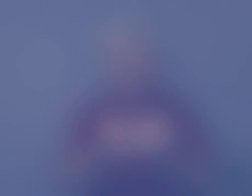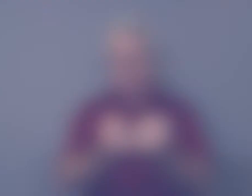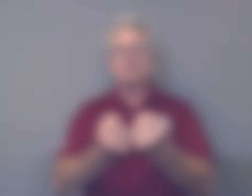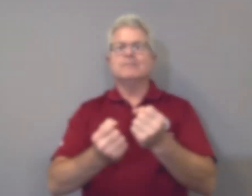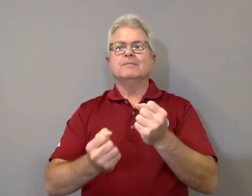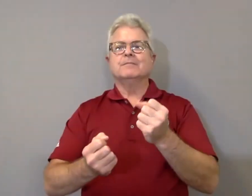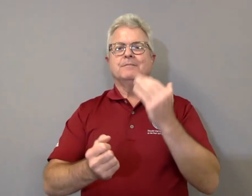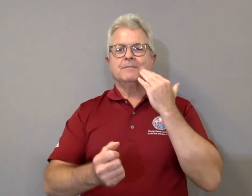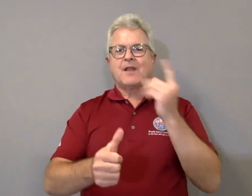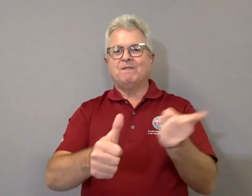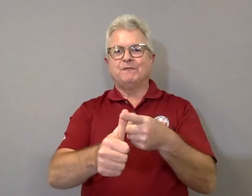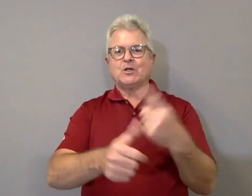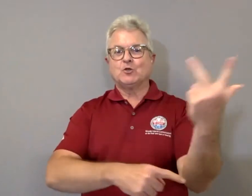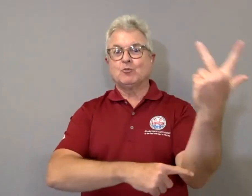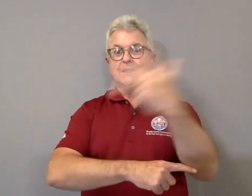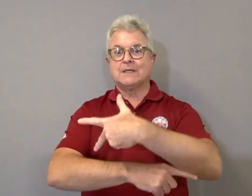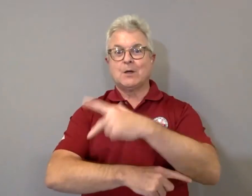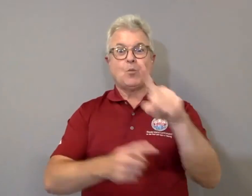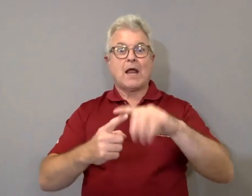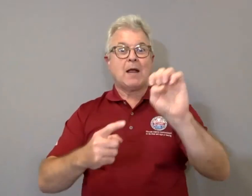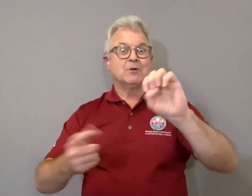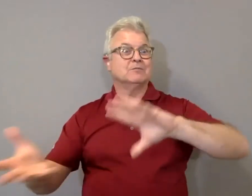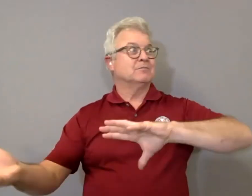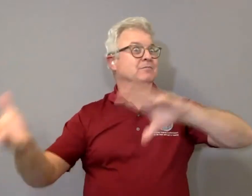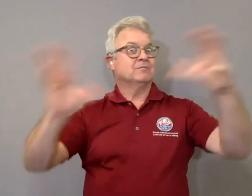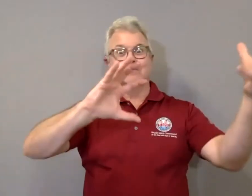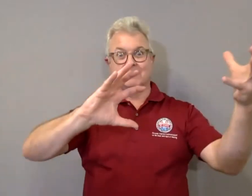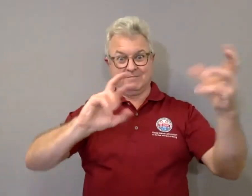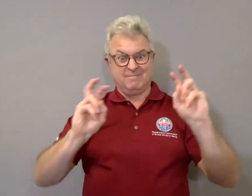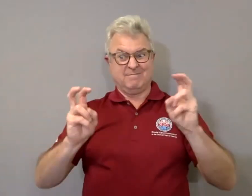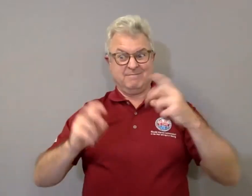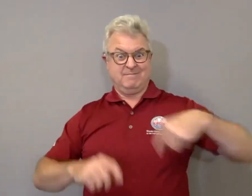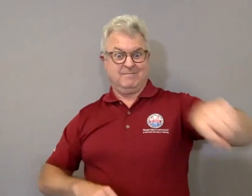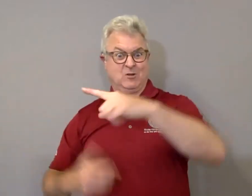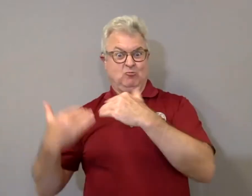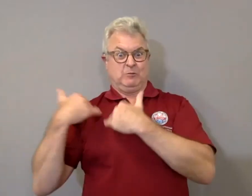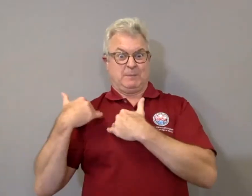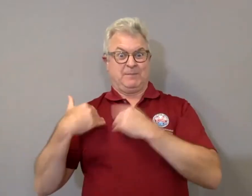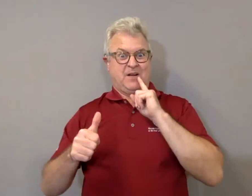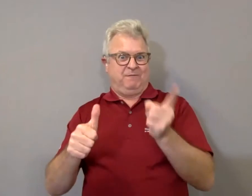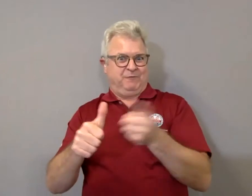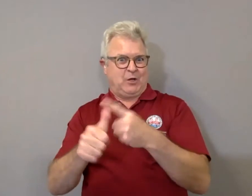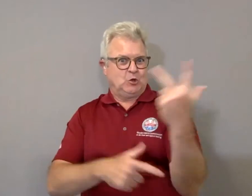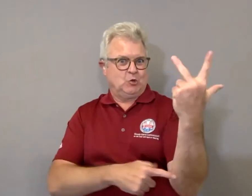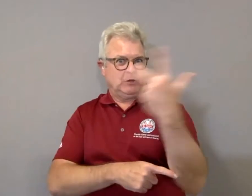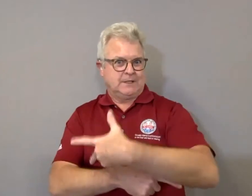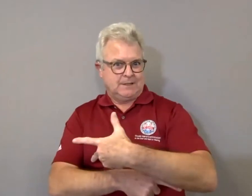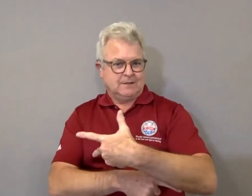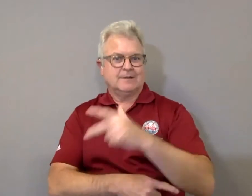Emergency kit in several workshops in the past. The first 3 days after an emergency hits, it's good for the